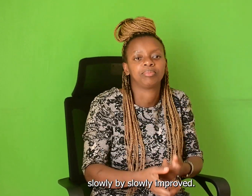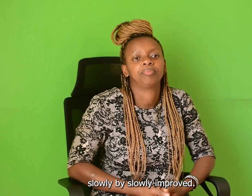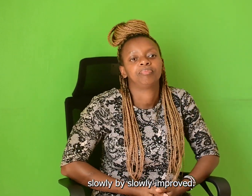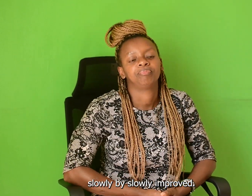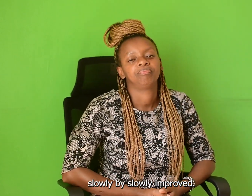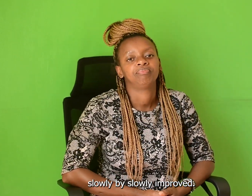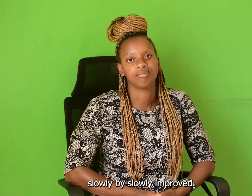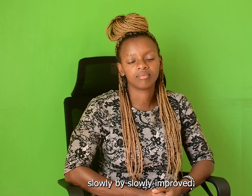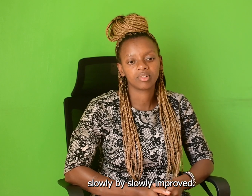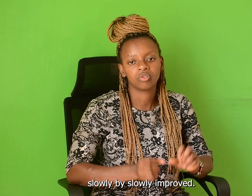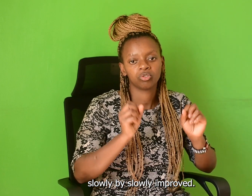slowly, I improved.